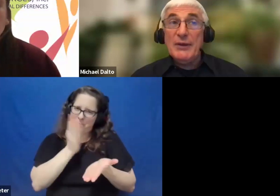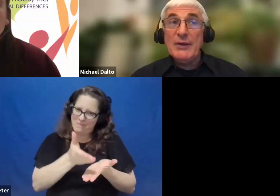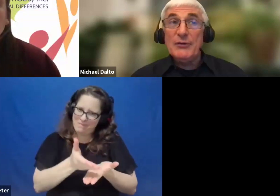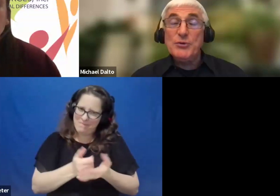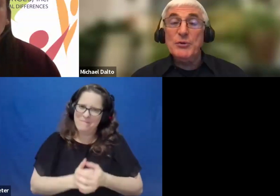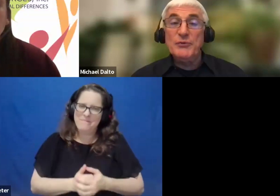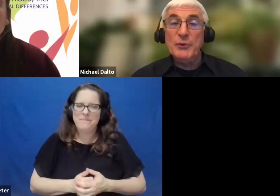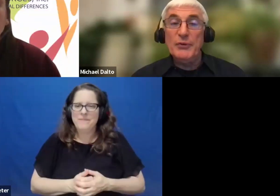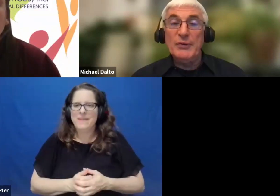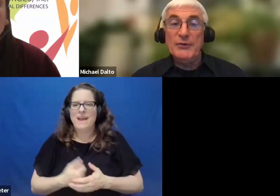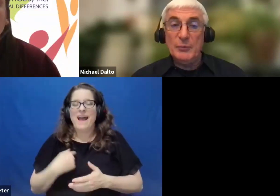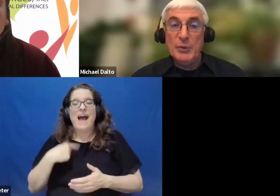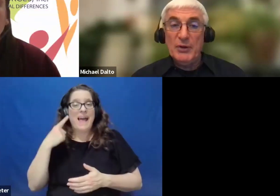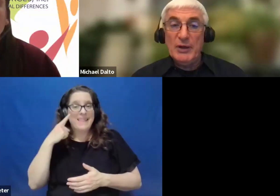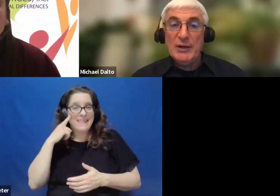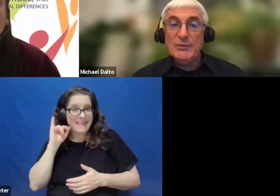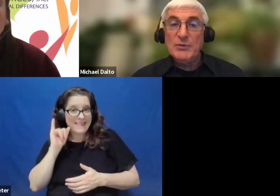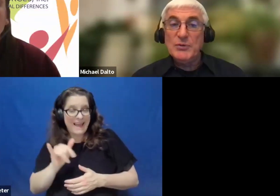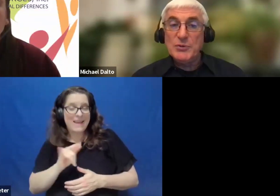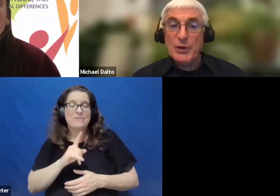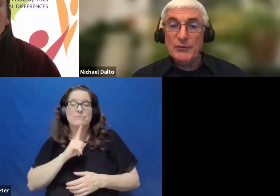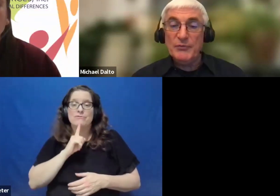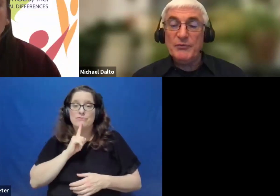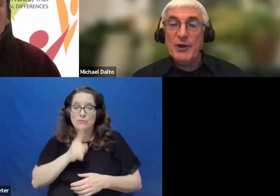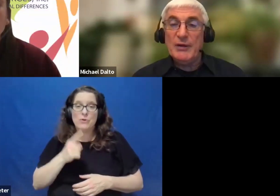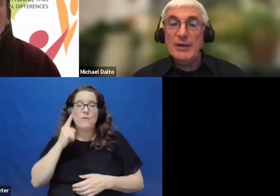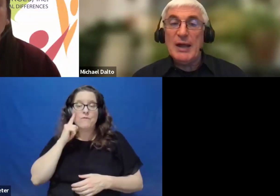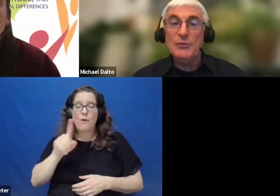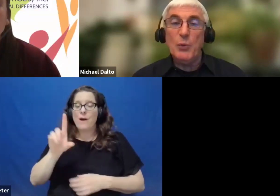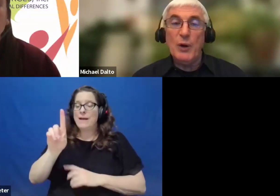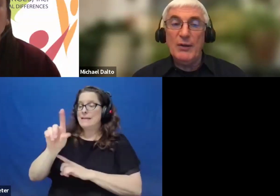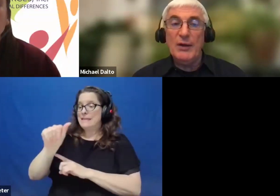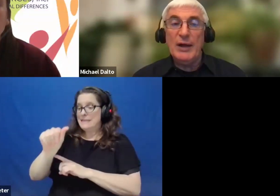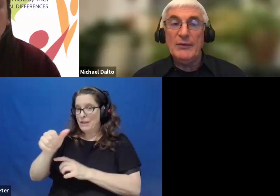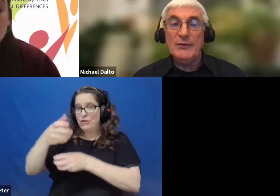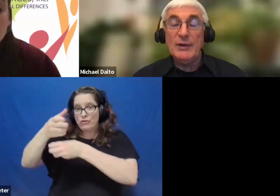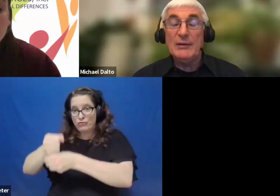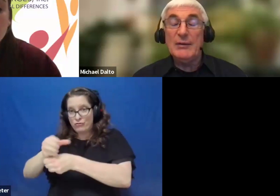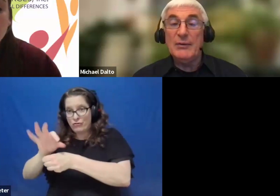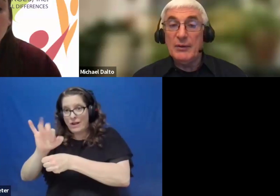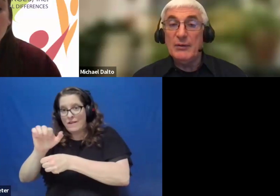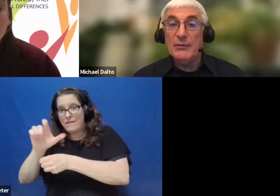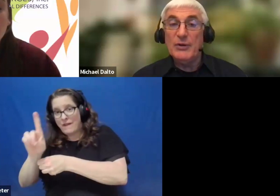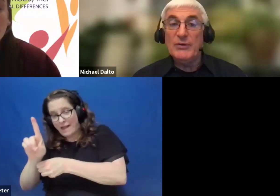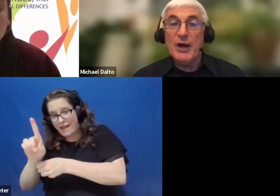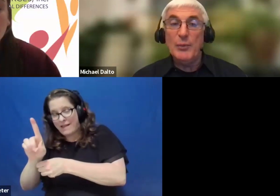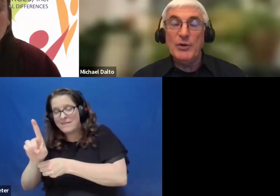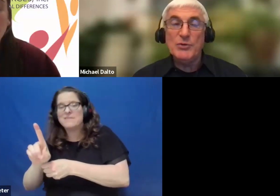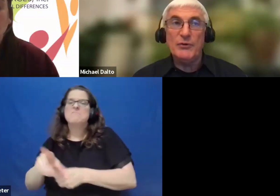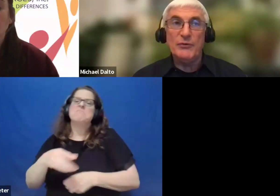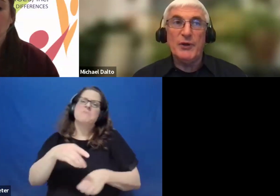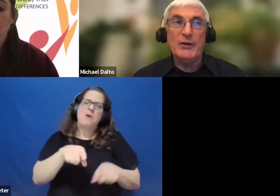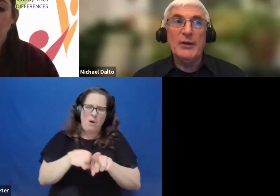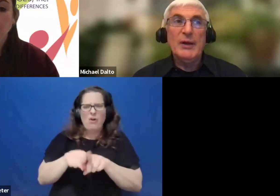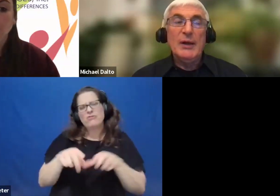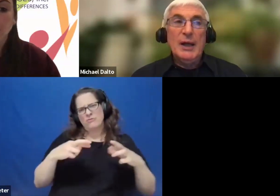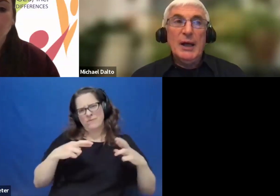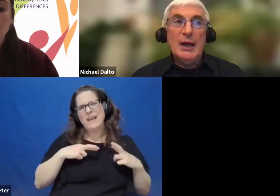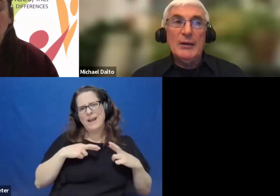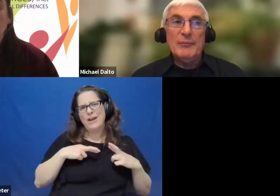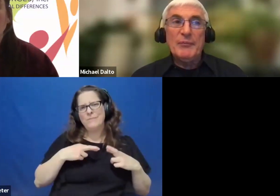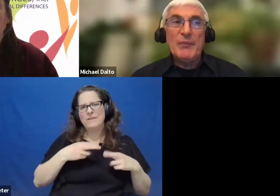And I think that's true for the Disability Trust Fund as well as the Retirement Trust Fund.